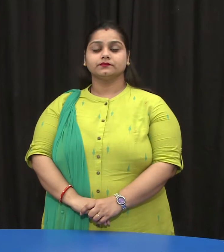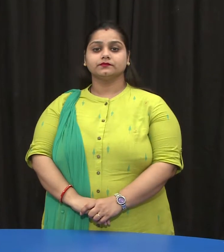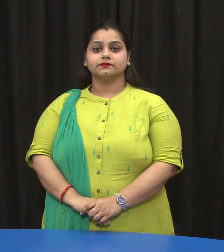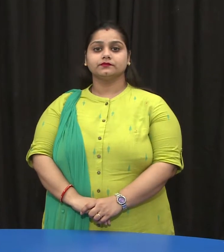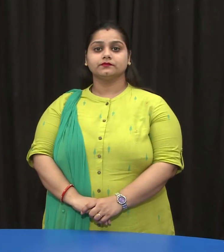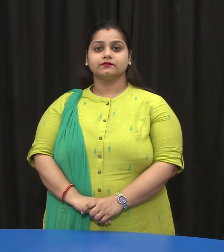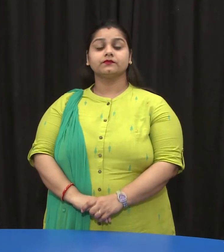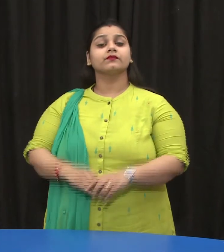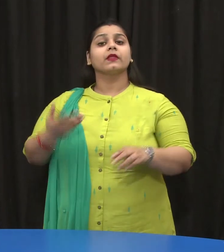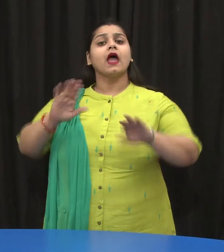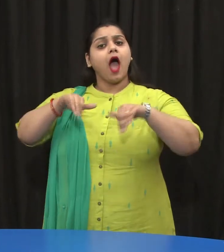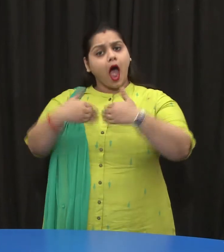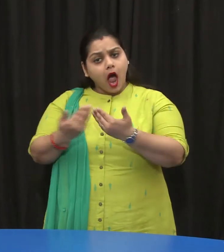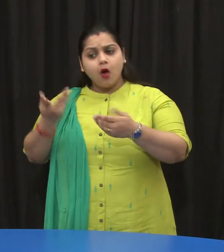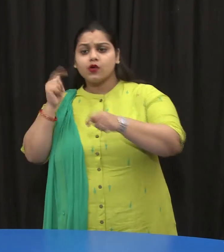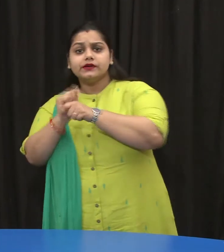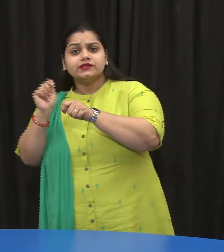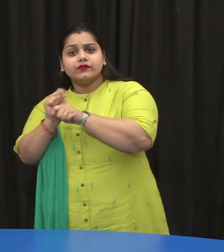function where how it works.